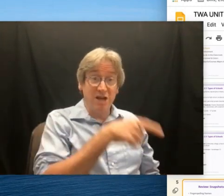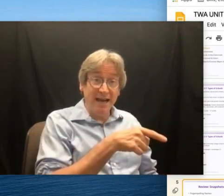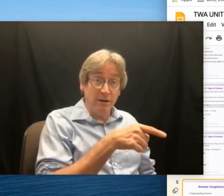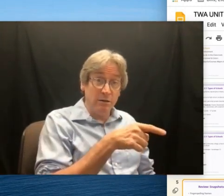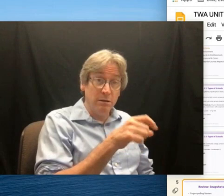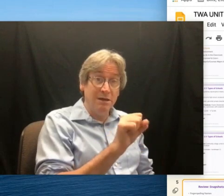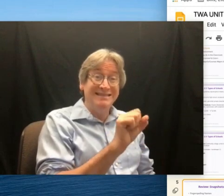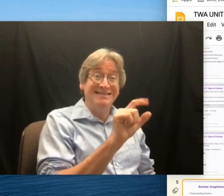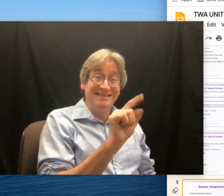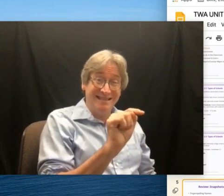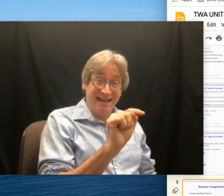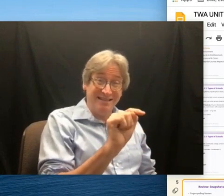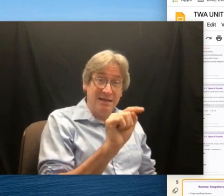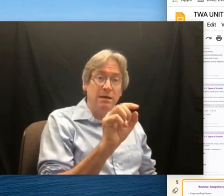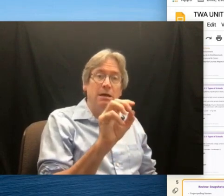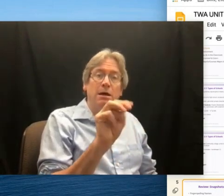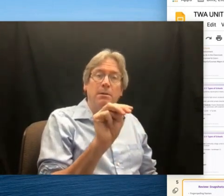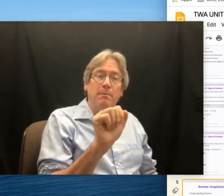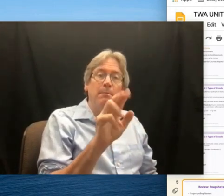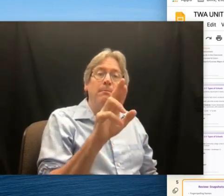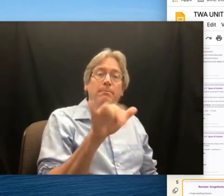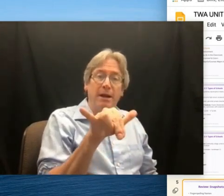The title, St.